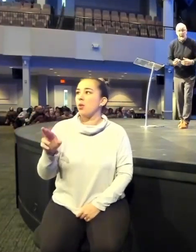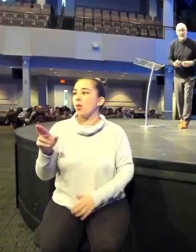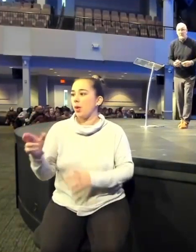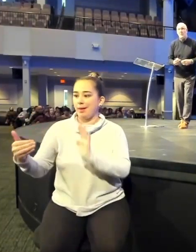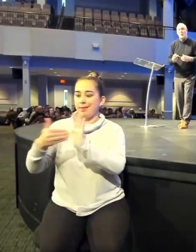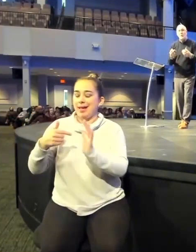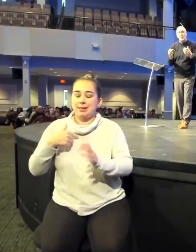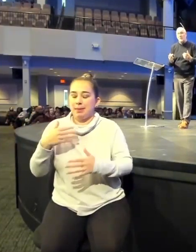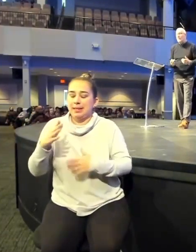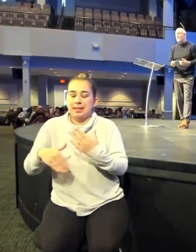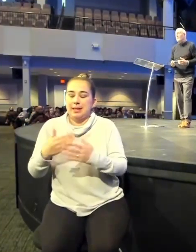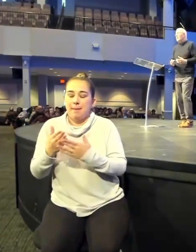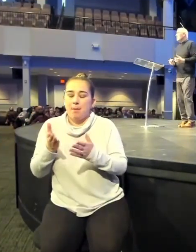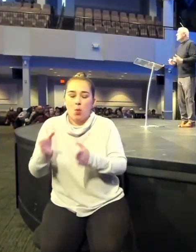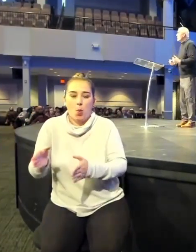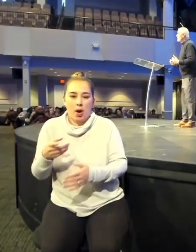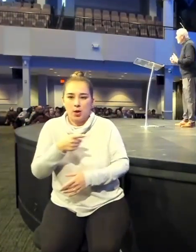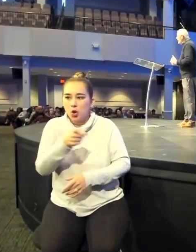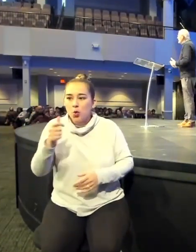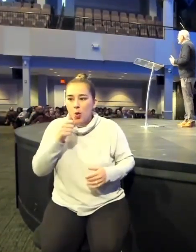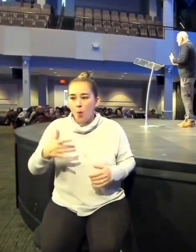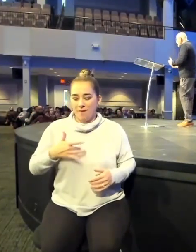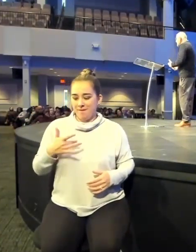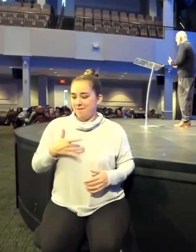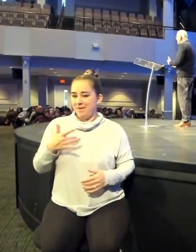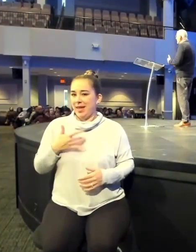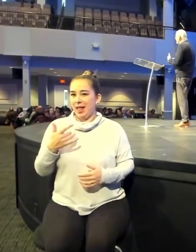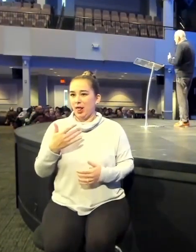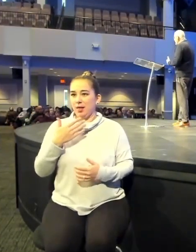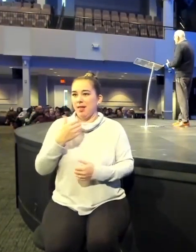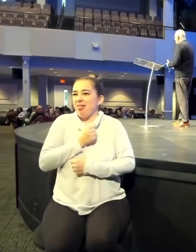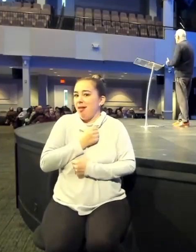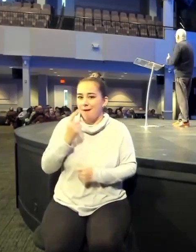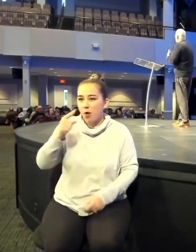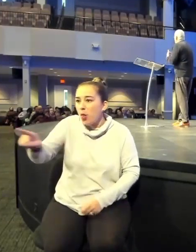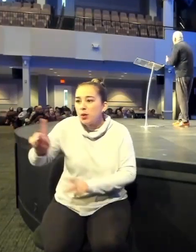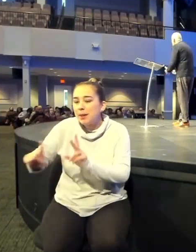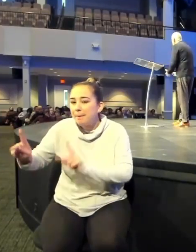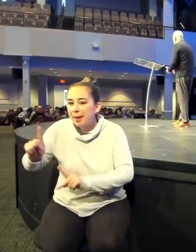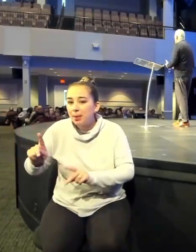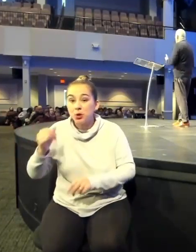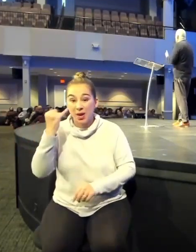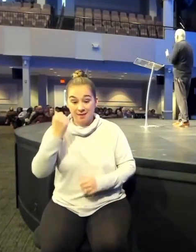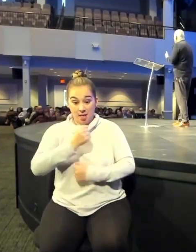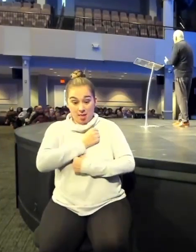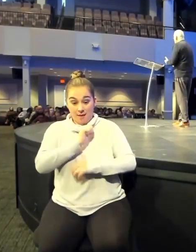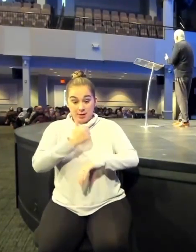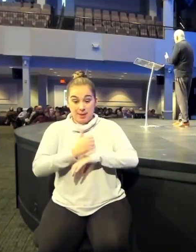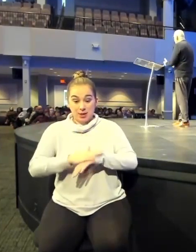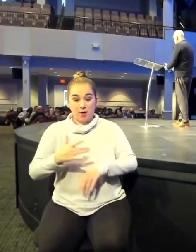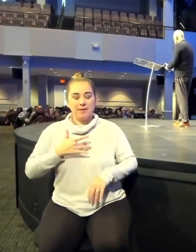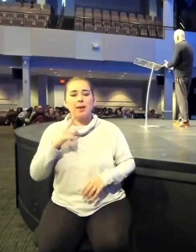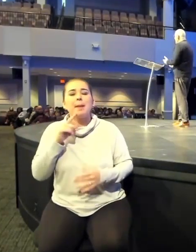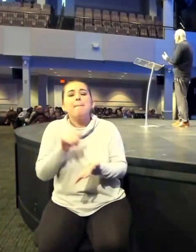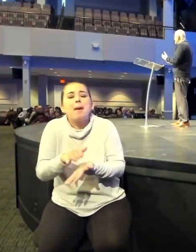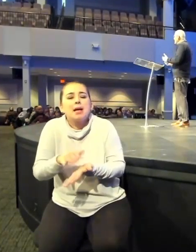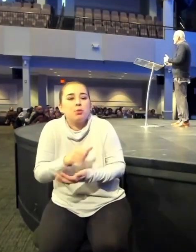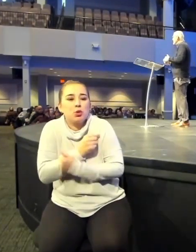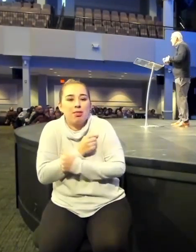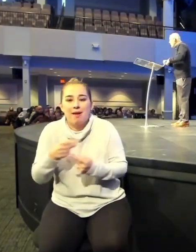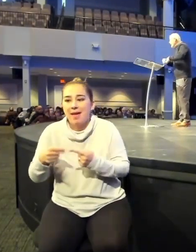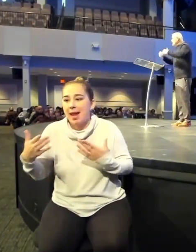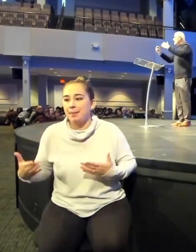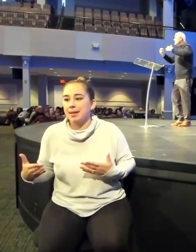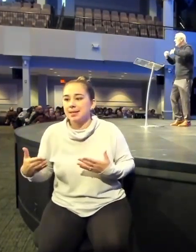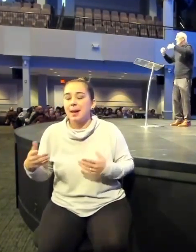in my life, nor do you. And so if love is based upon a feeling, it would be impossible for us to love our enemies. But